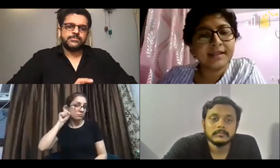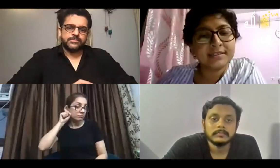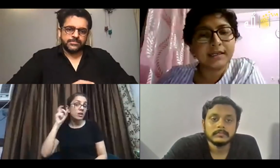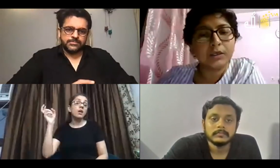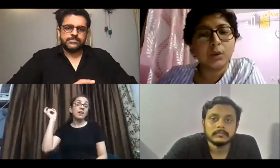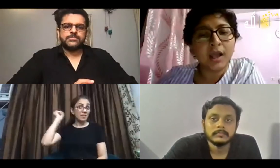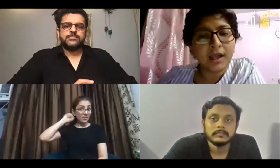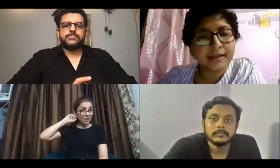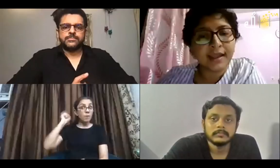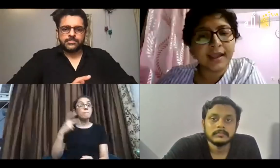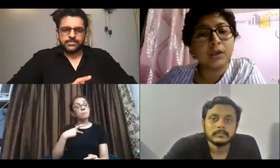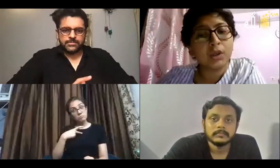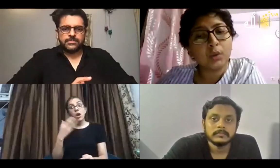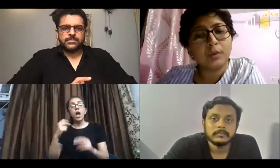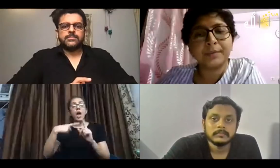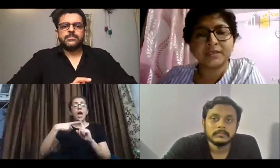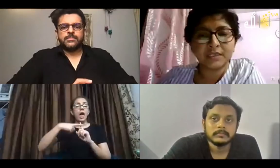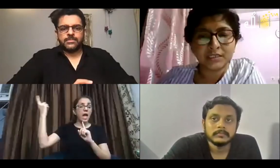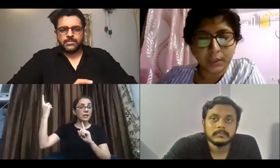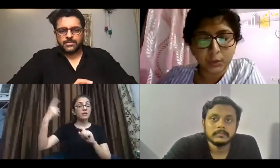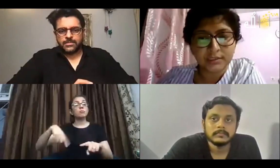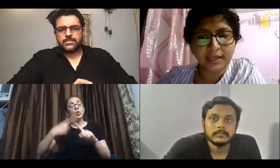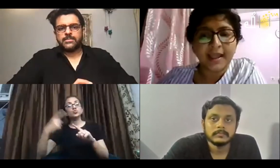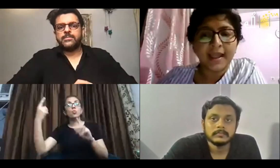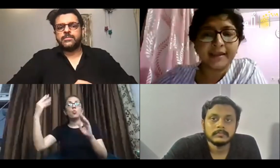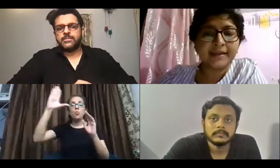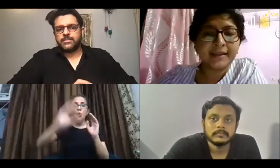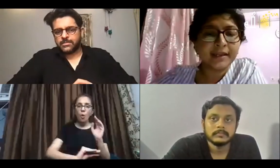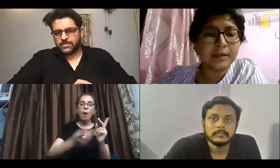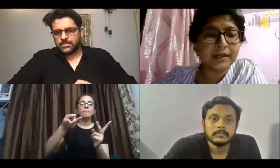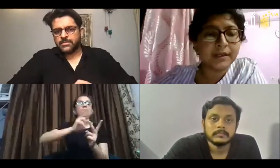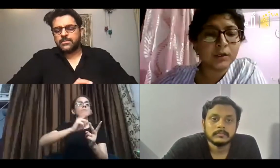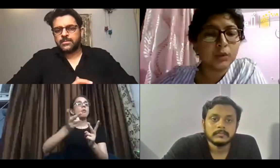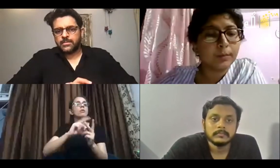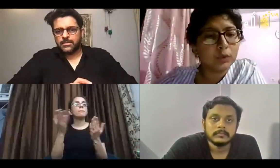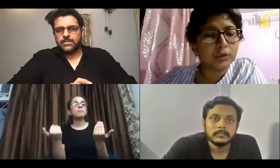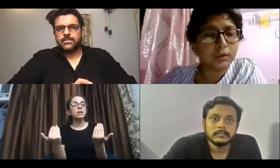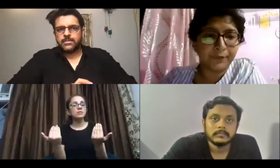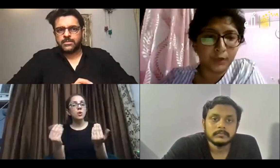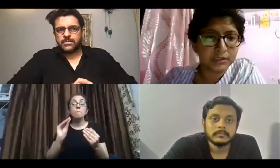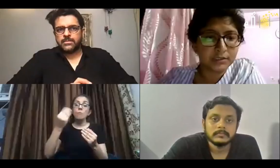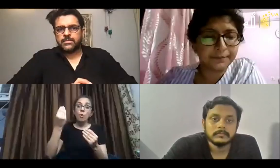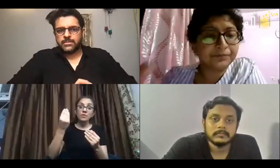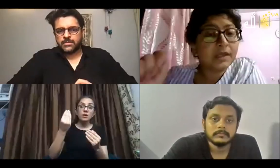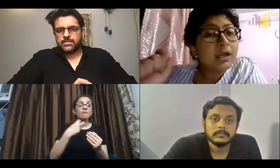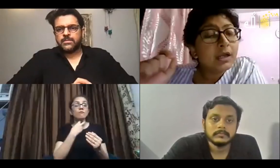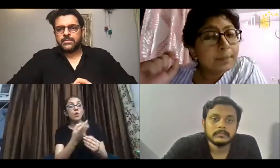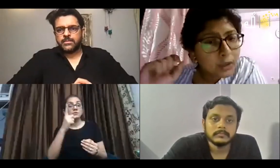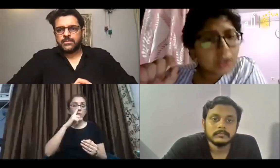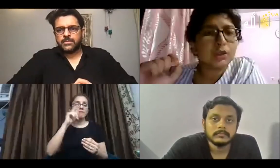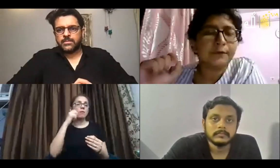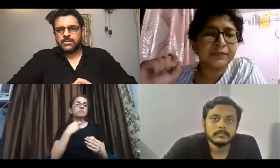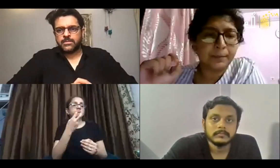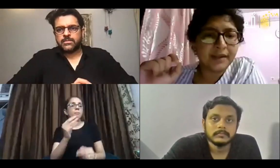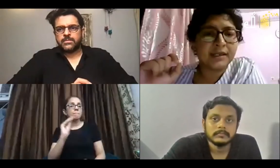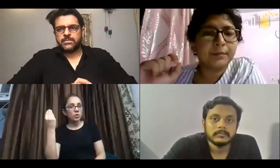I listen to high and low pitch sounds and hear better to both voices.